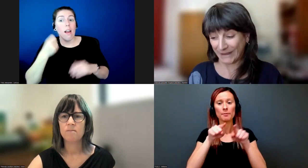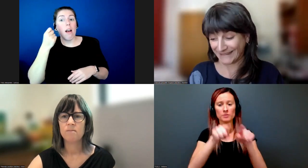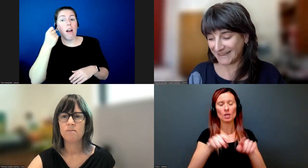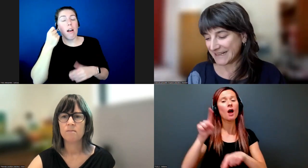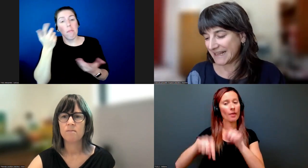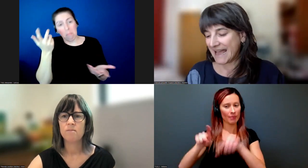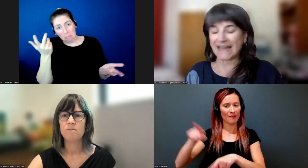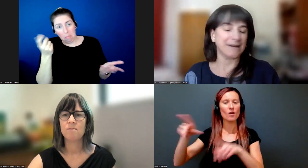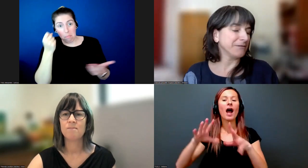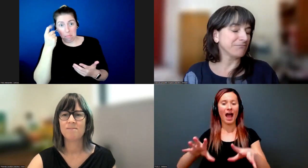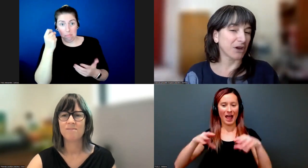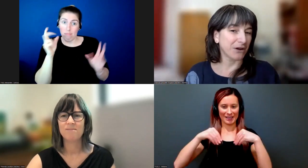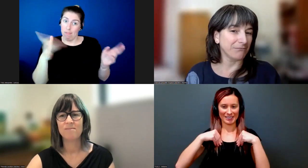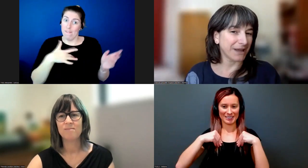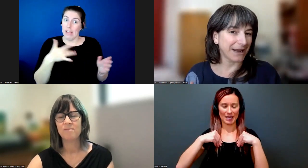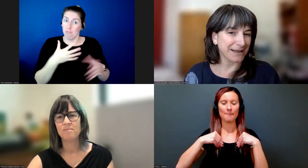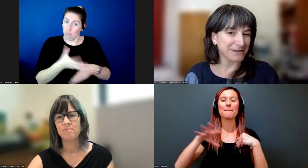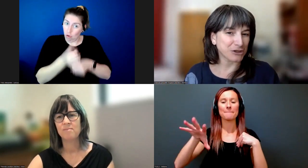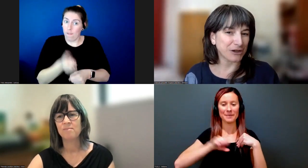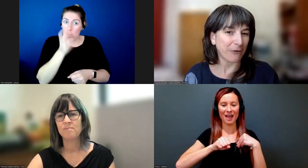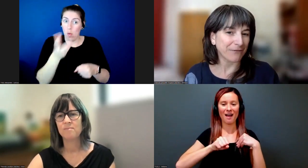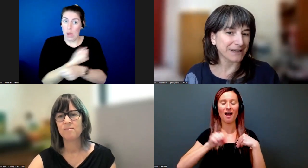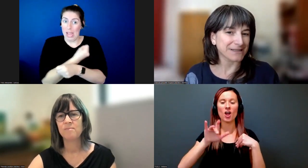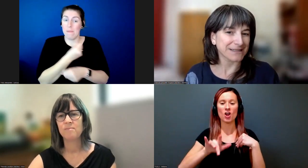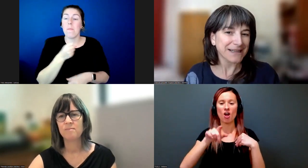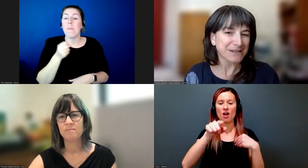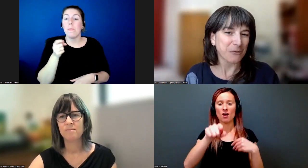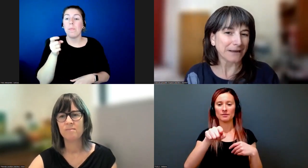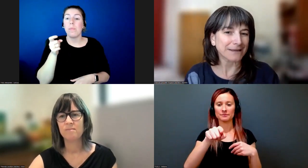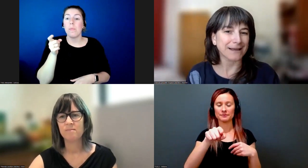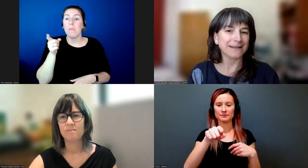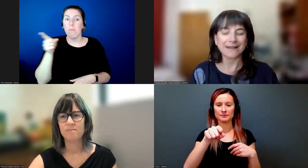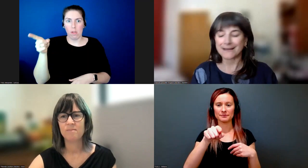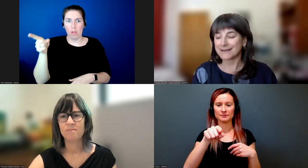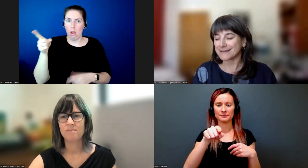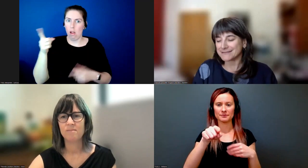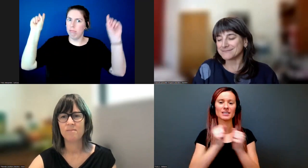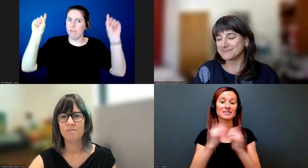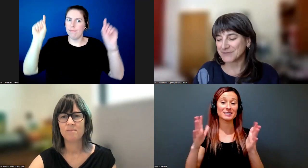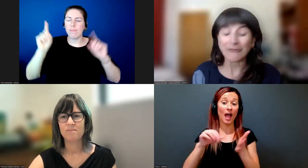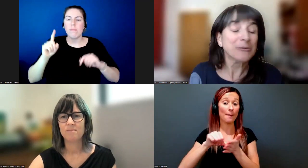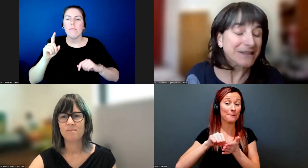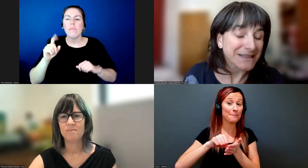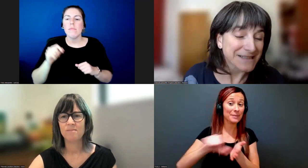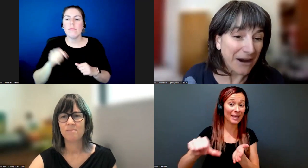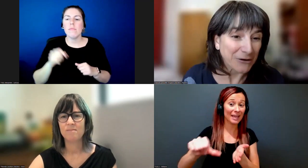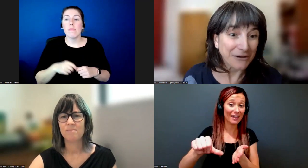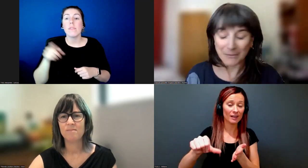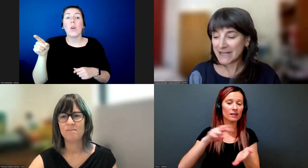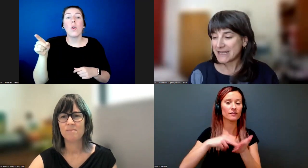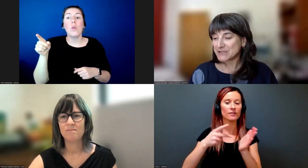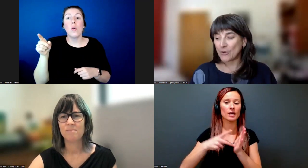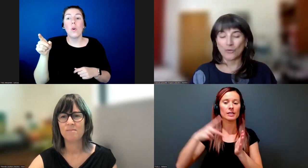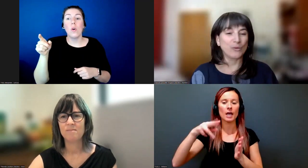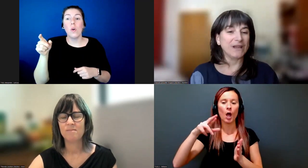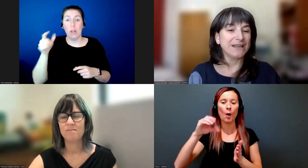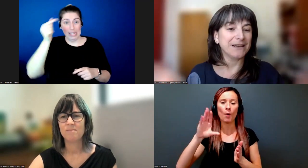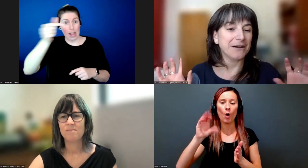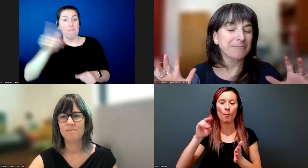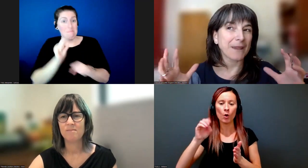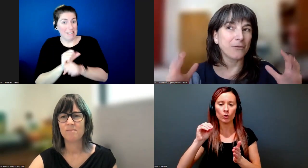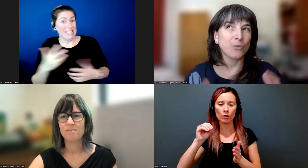will win. And he had such a terrific success rate that the government is scared of him. So